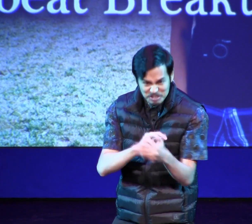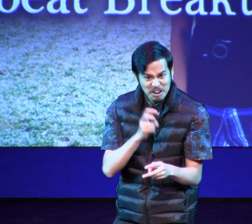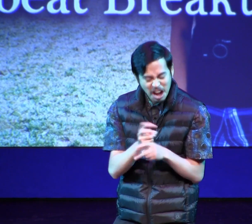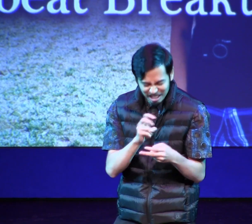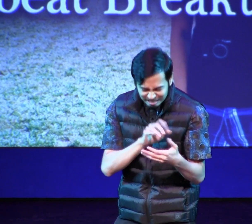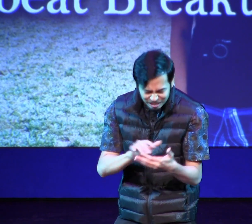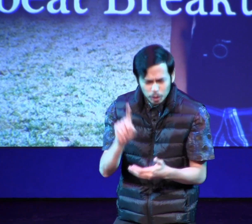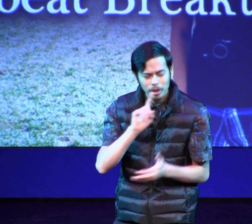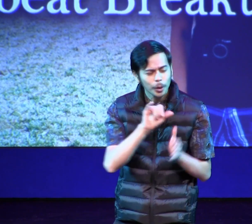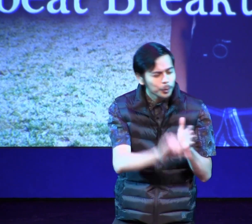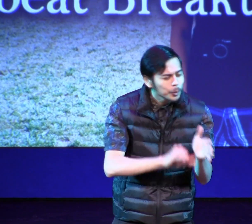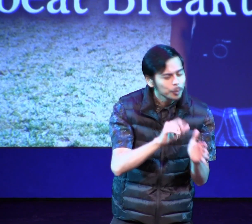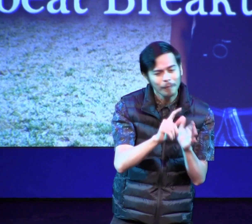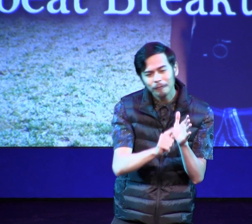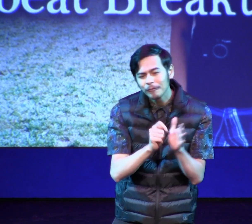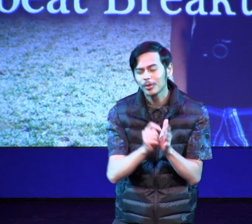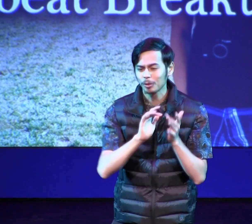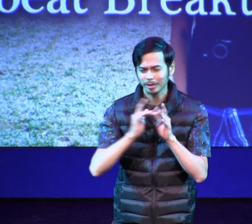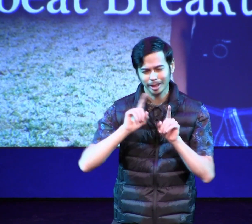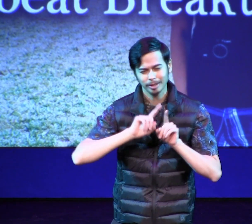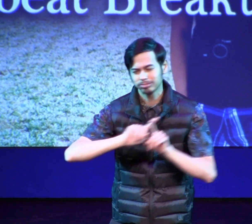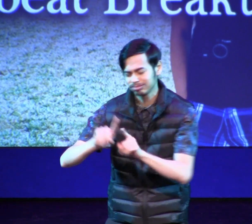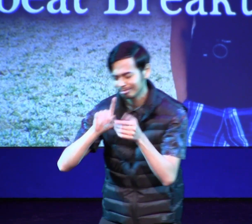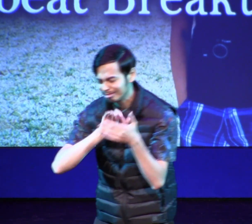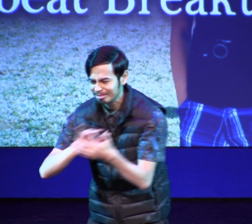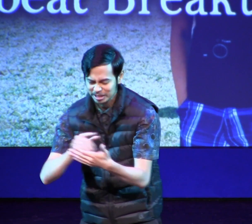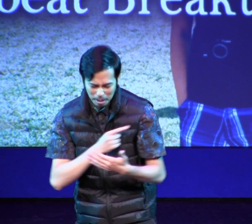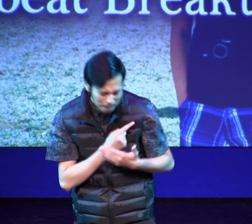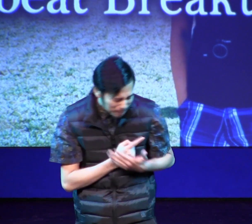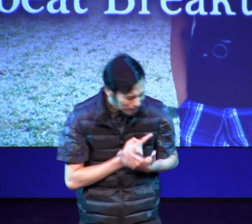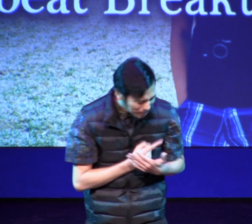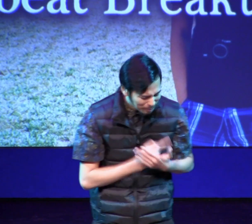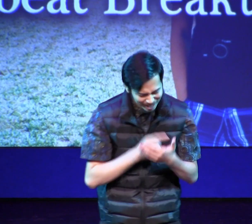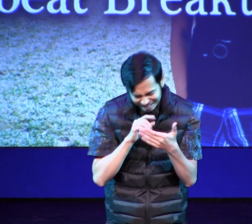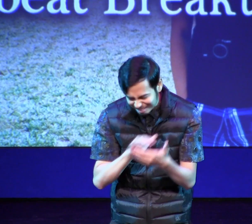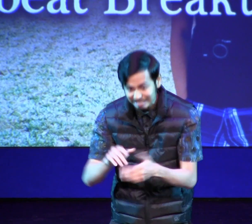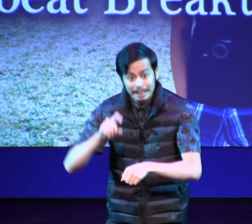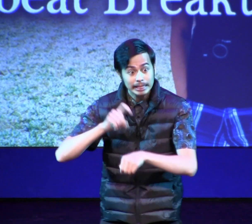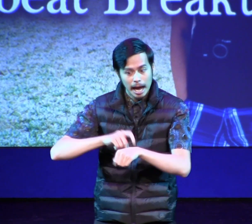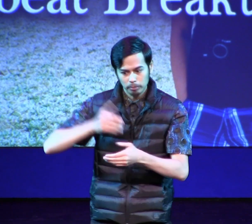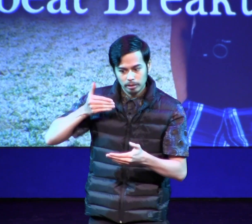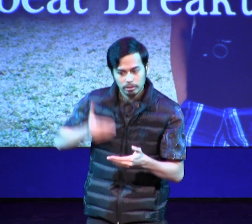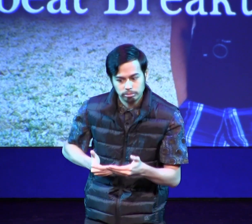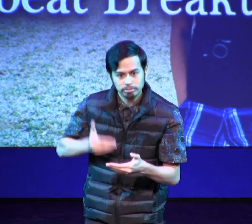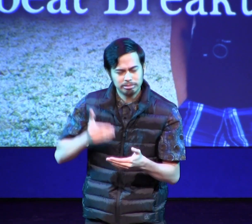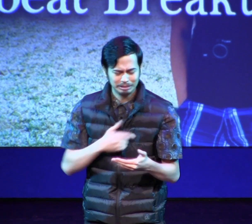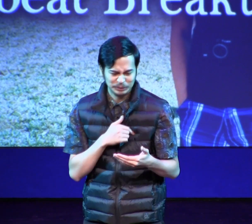So with that, I studied hard. I watched a lot of YouTube videos to try to pick up the language. Still nervous as